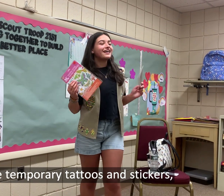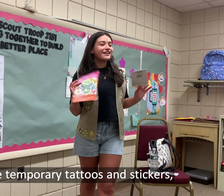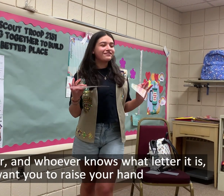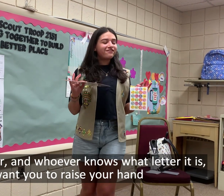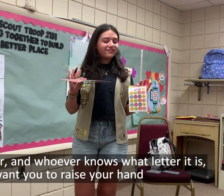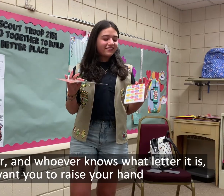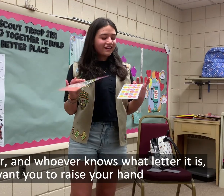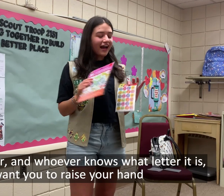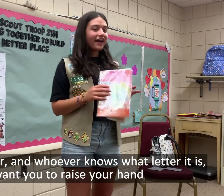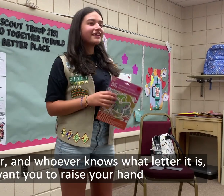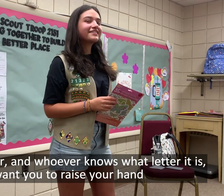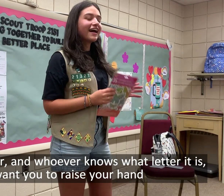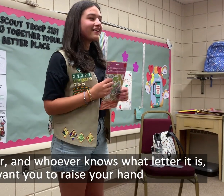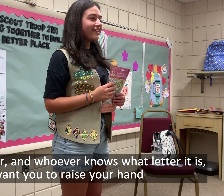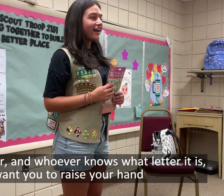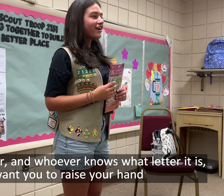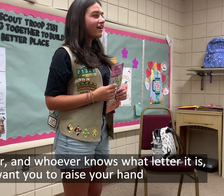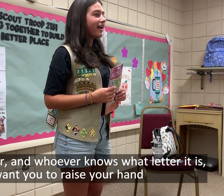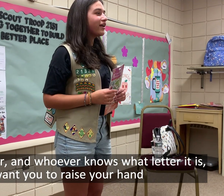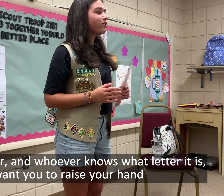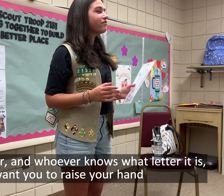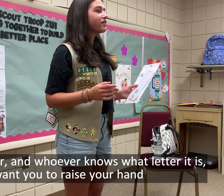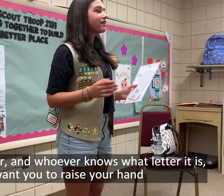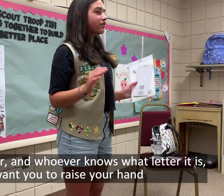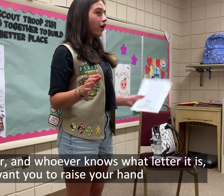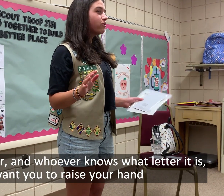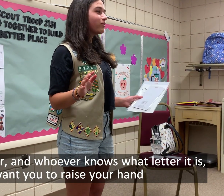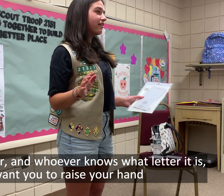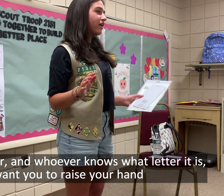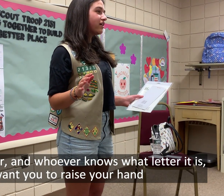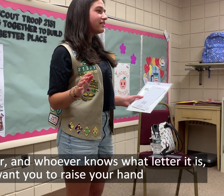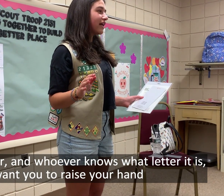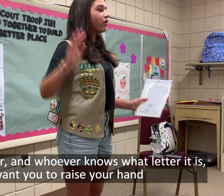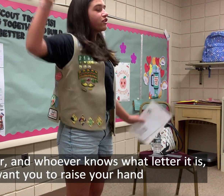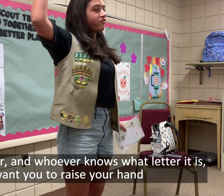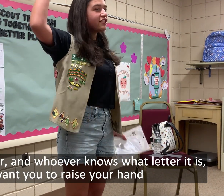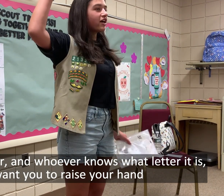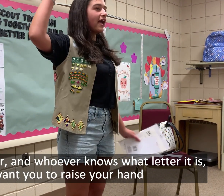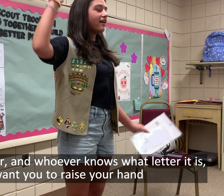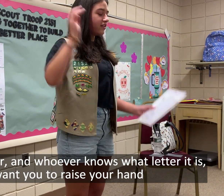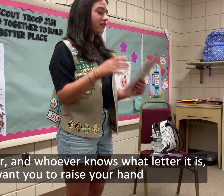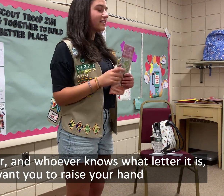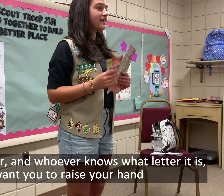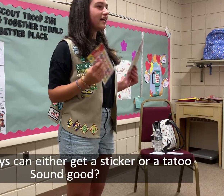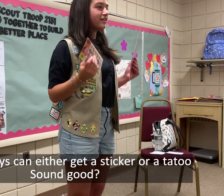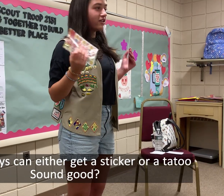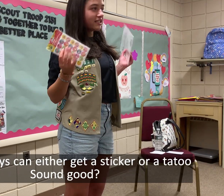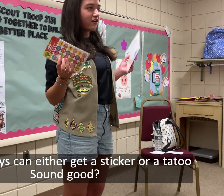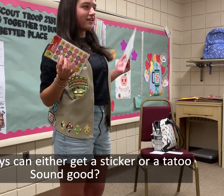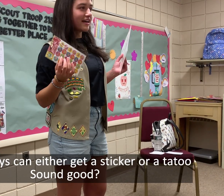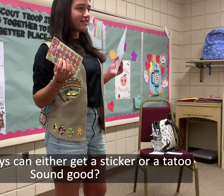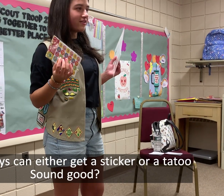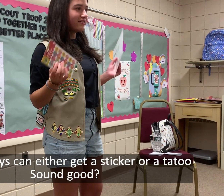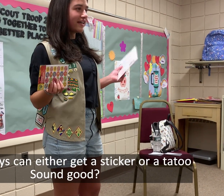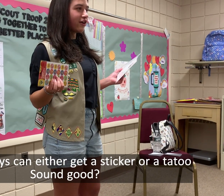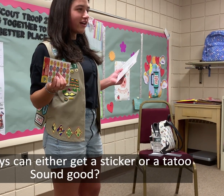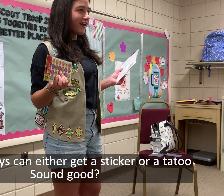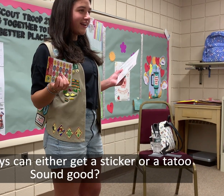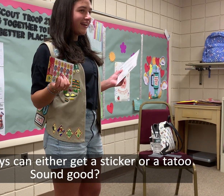If I sign a letter and whoever knows what letter is, I want you to raise your hand and then you guys can get either a sticker or a tattoo. Sound good?